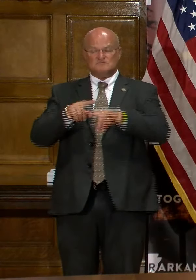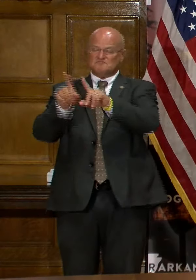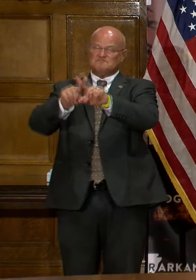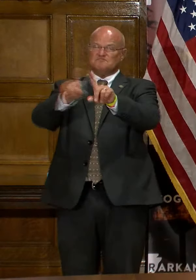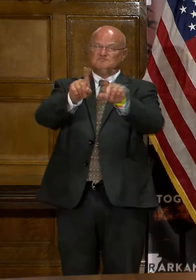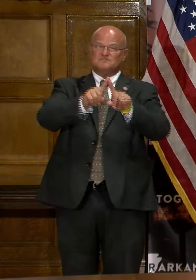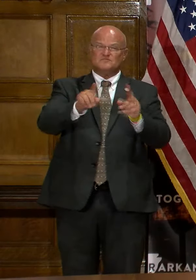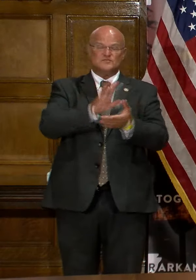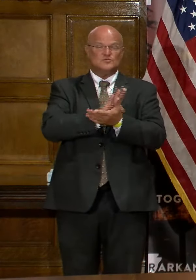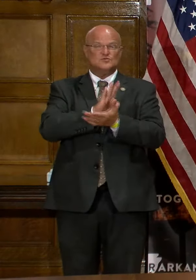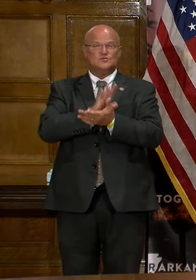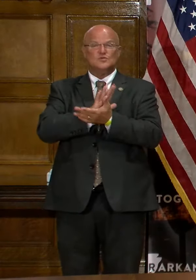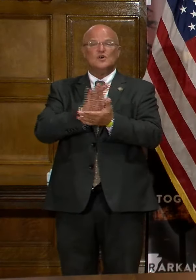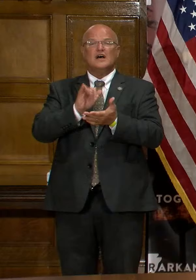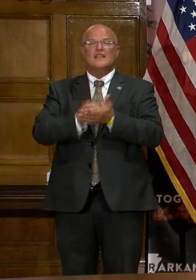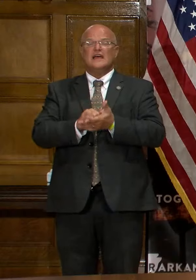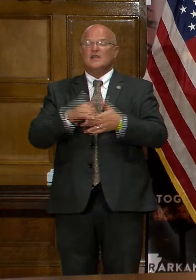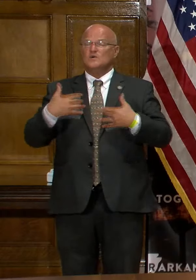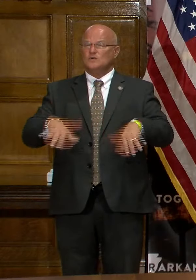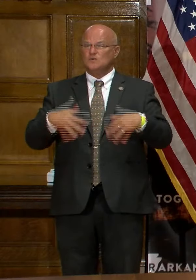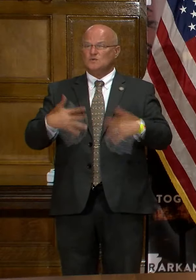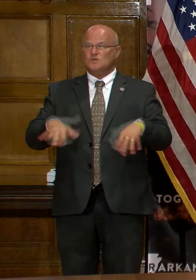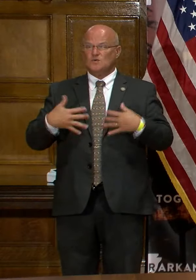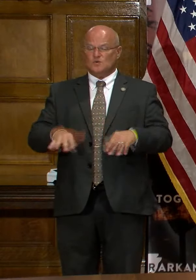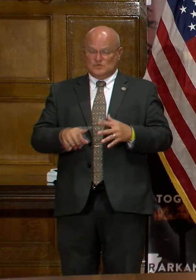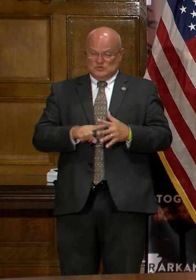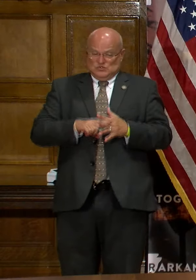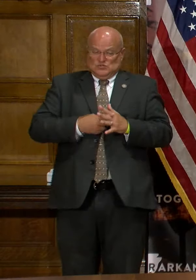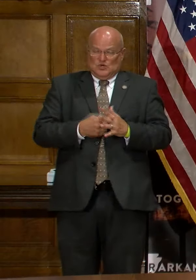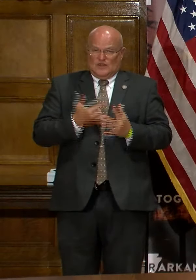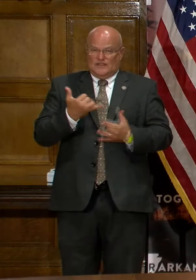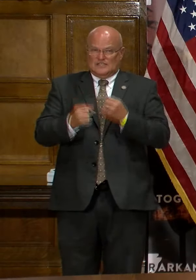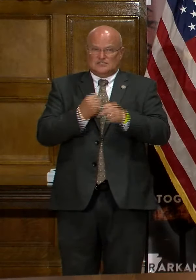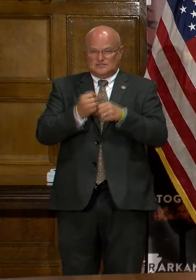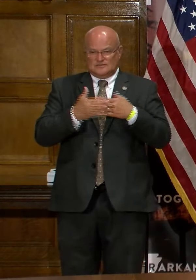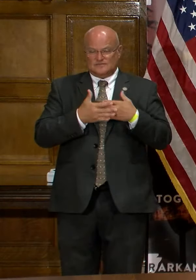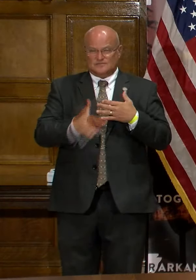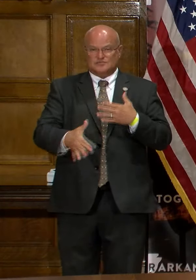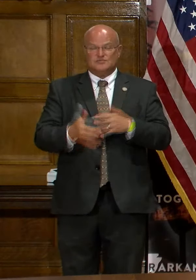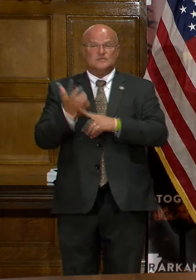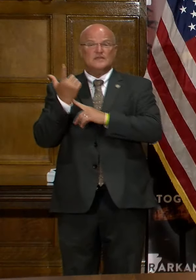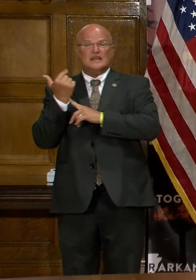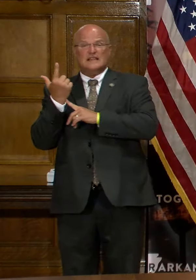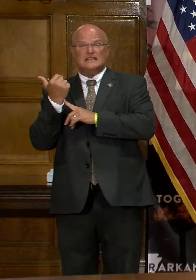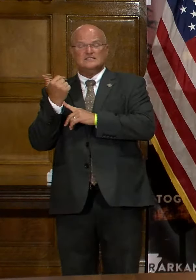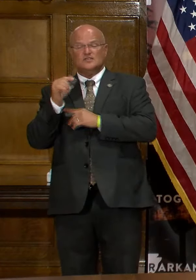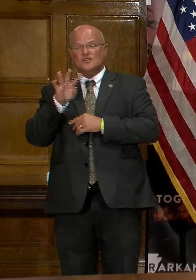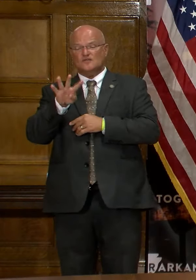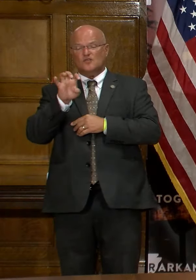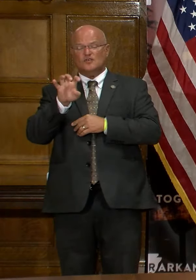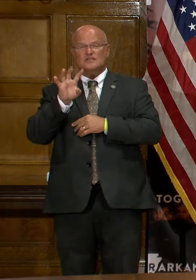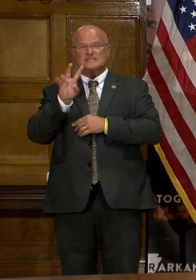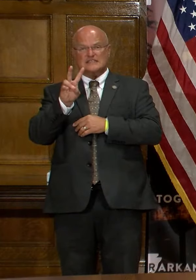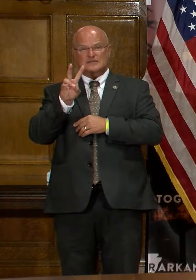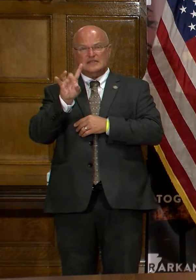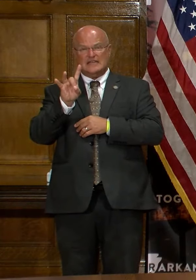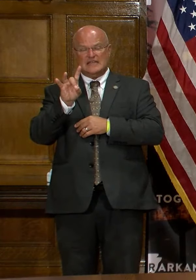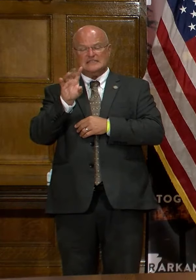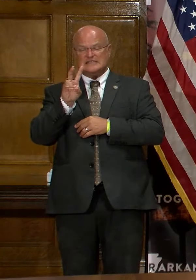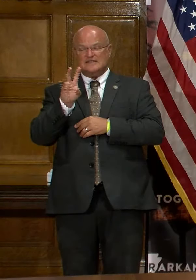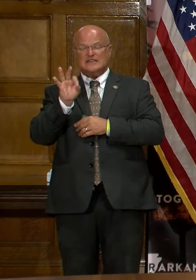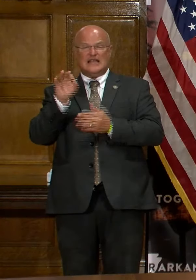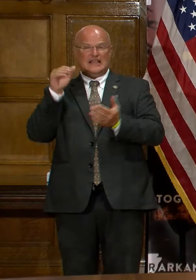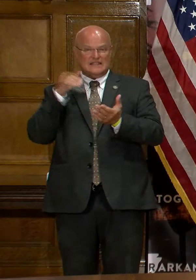schools that have done so well in the start this year. Last year we had 479,000 K